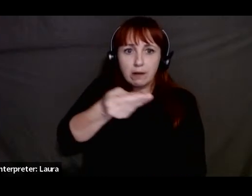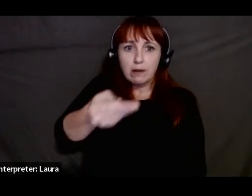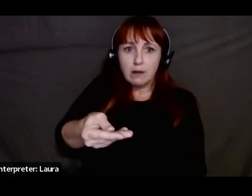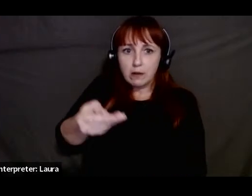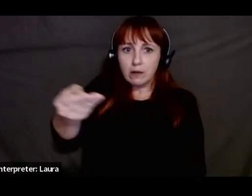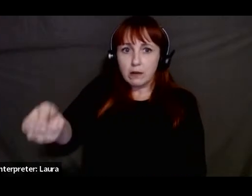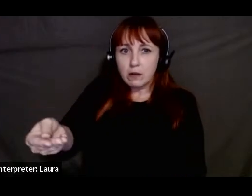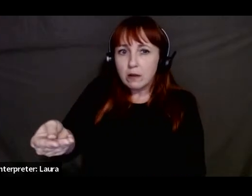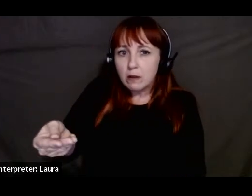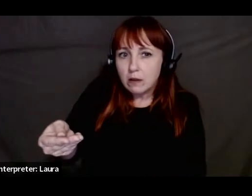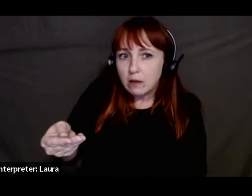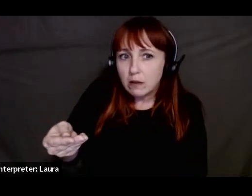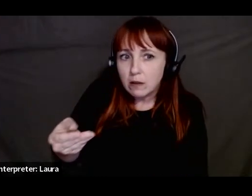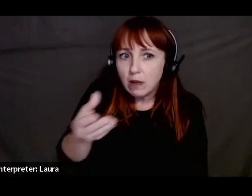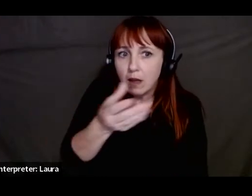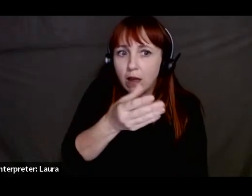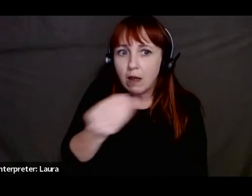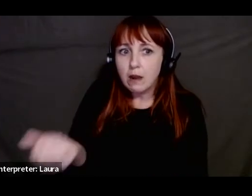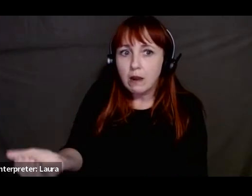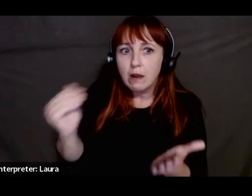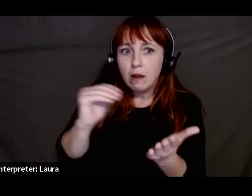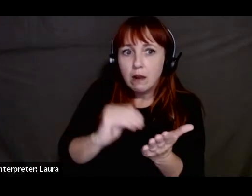And again, you know,